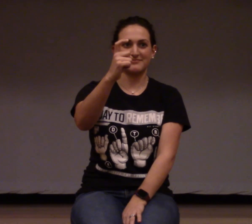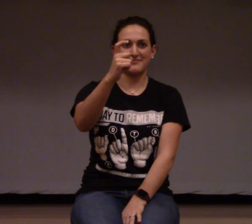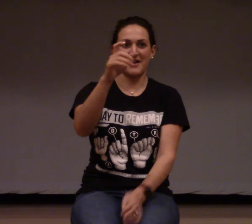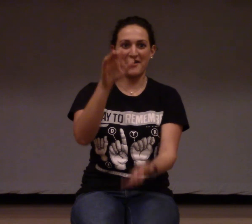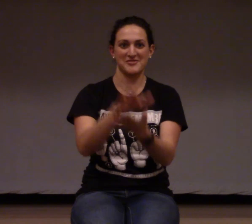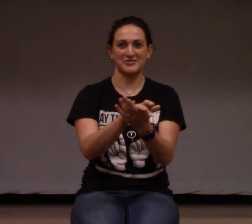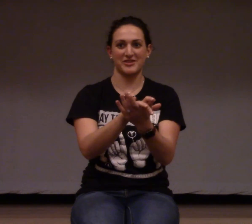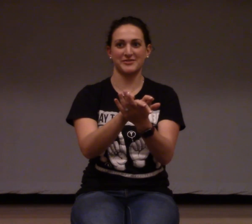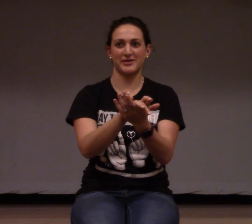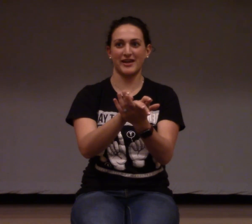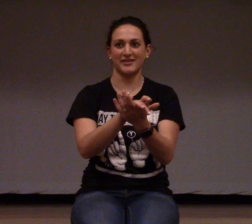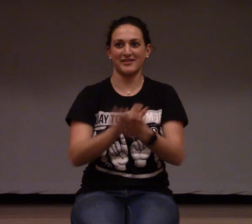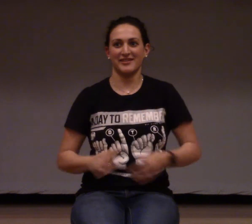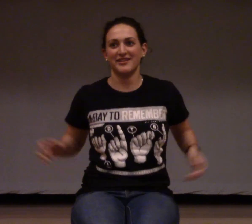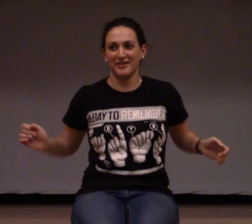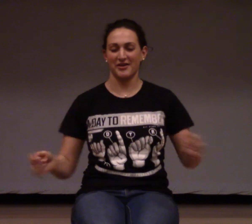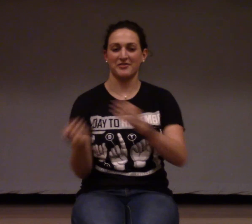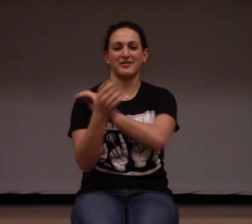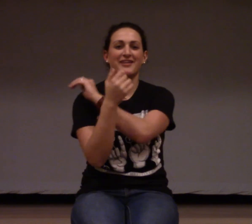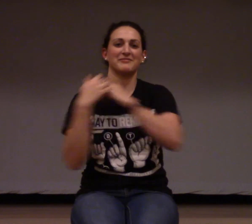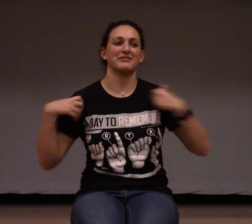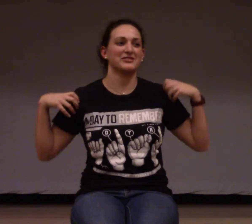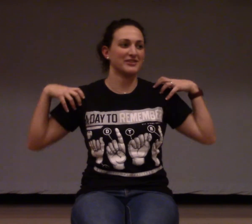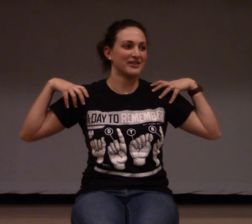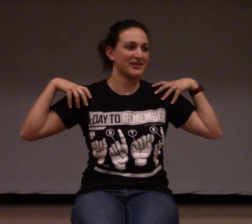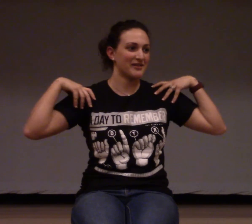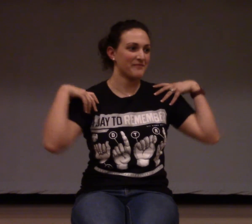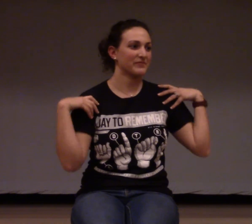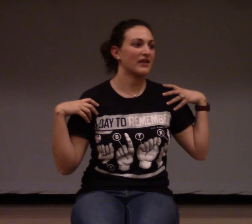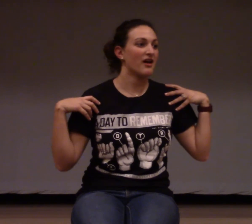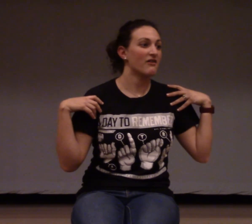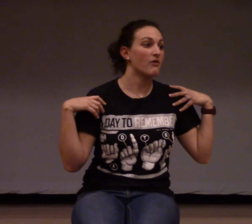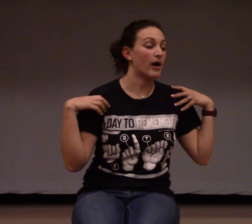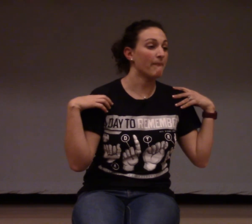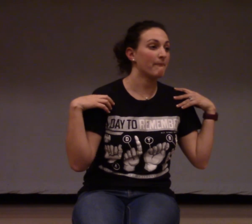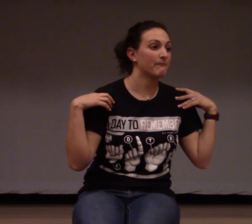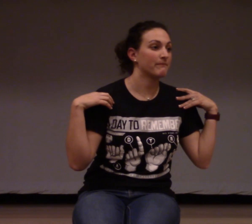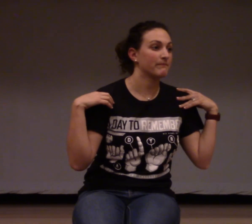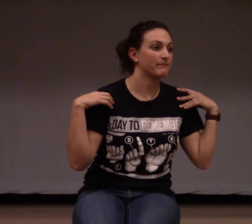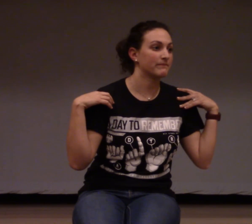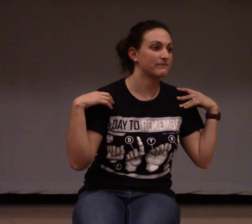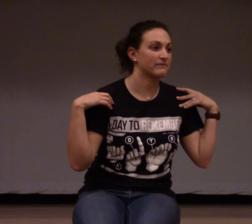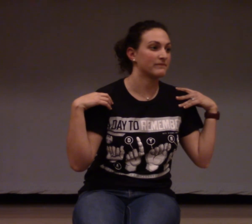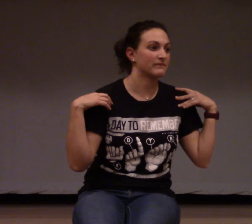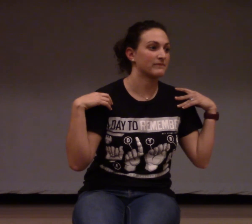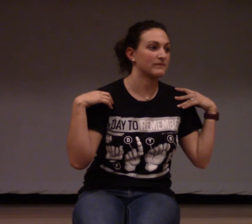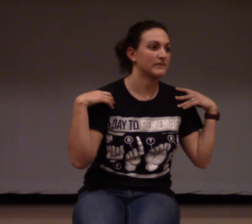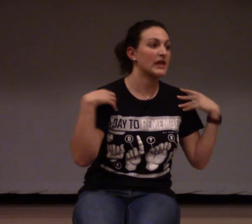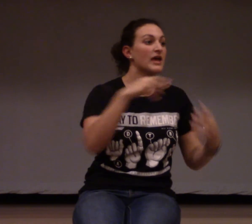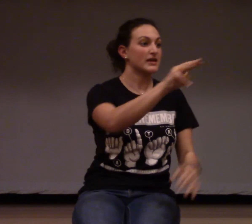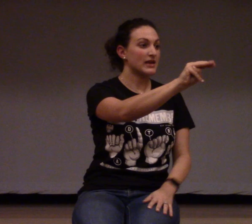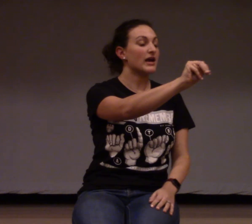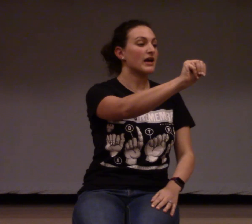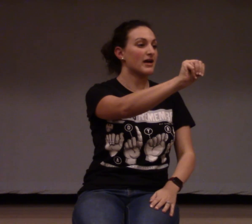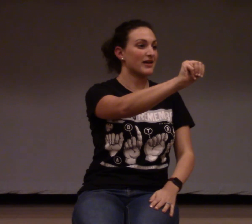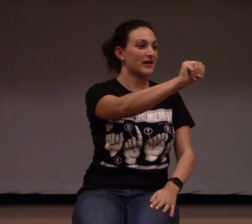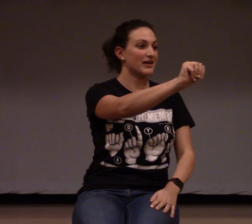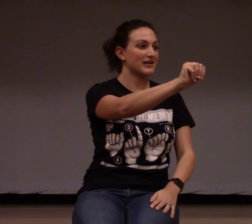Yeah, are you guys ready to do it again? Call for M and N. What? M with the 3 down, and then N. What do I do with my other finger?